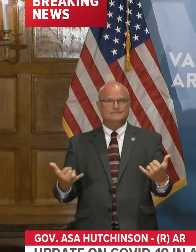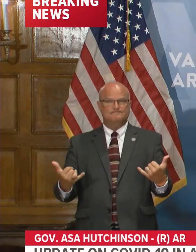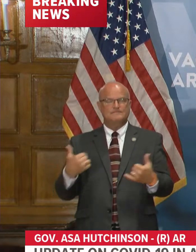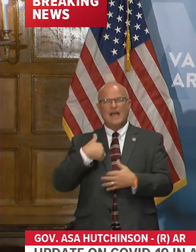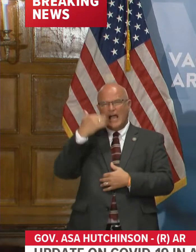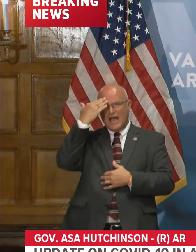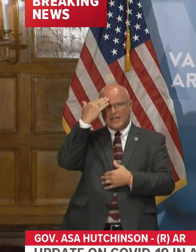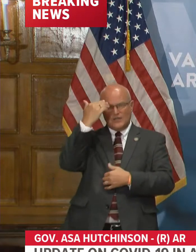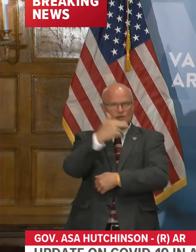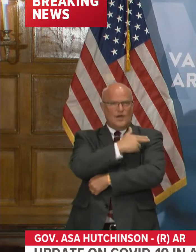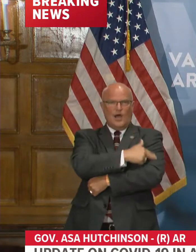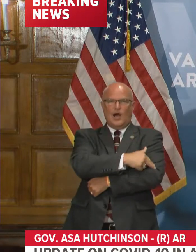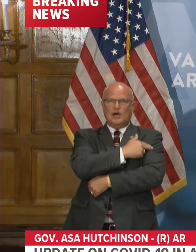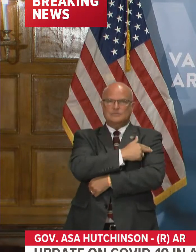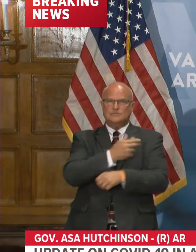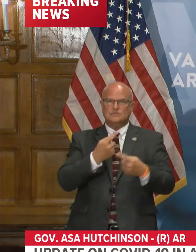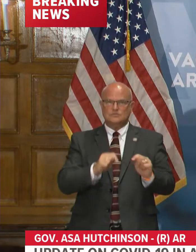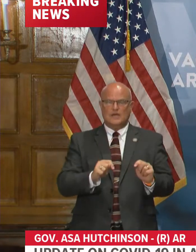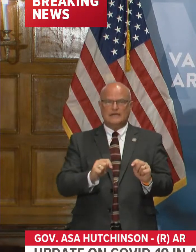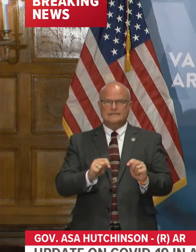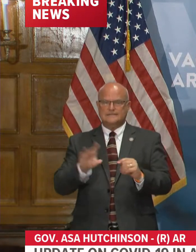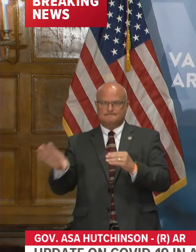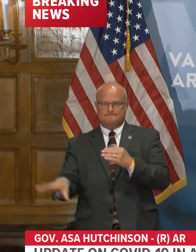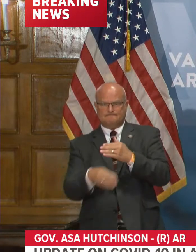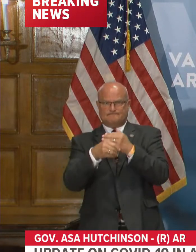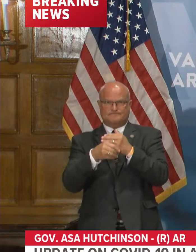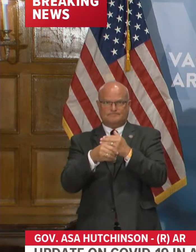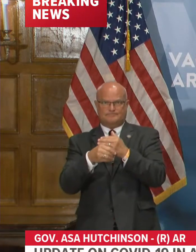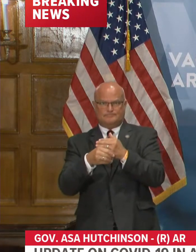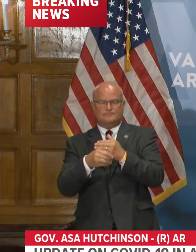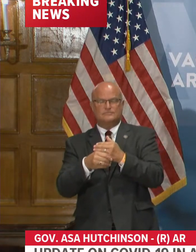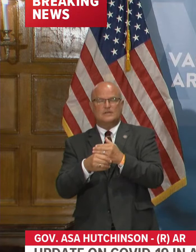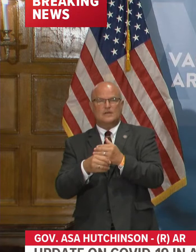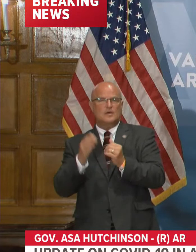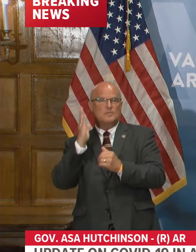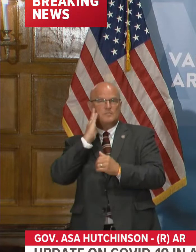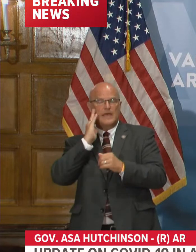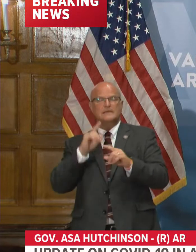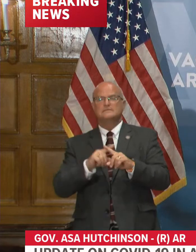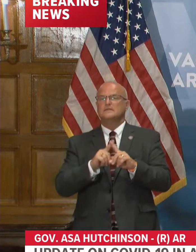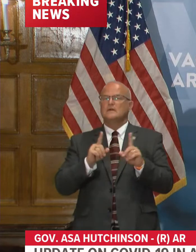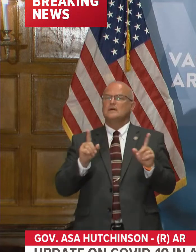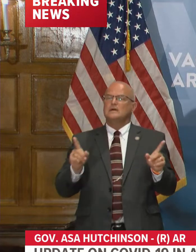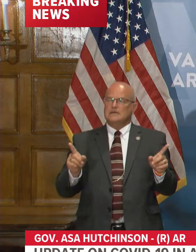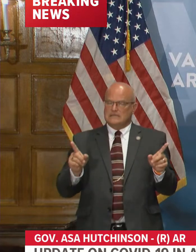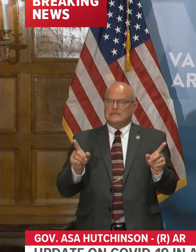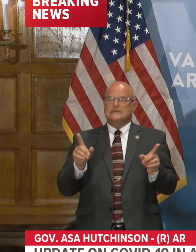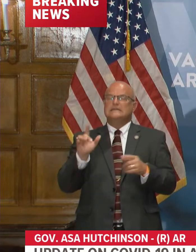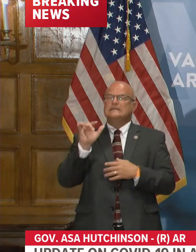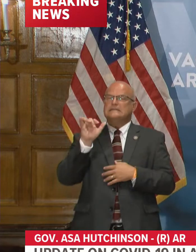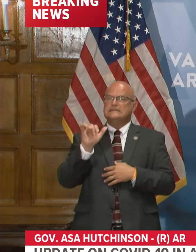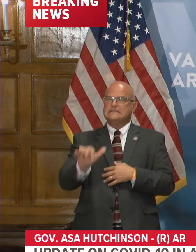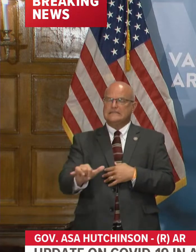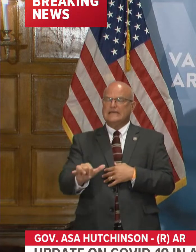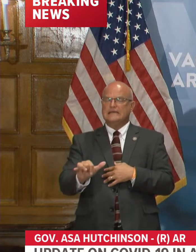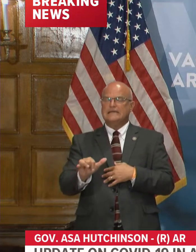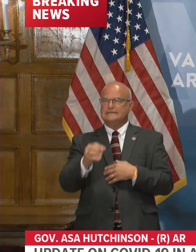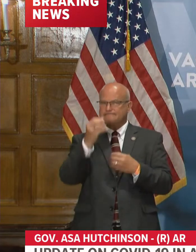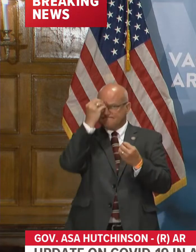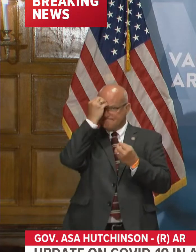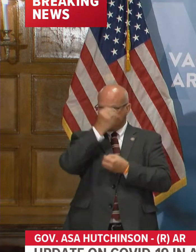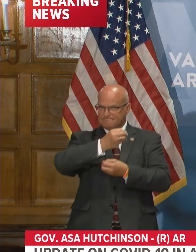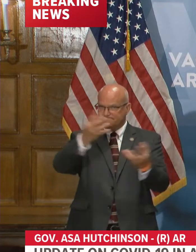I know our hospitals are trying to bring some additional online, but that is a cautionary note